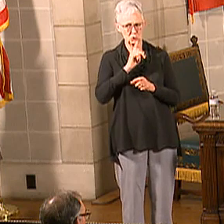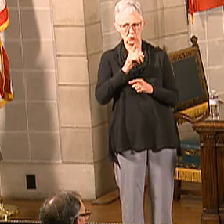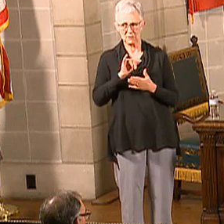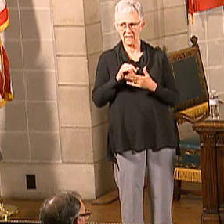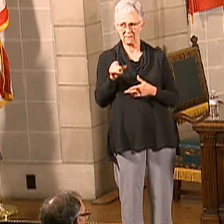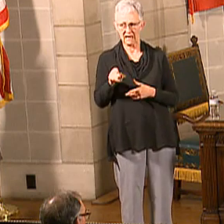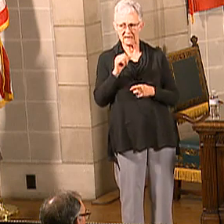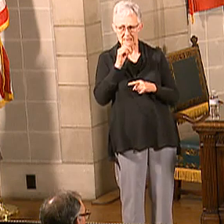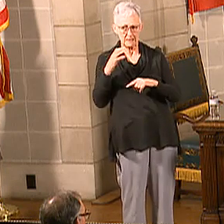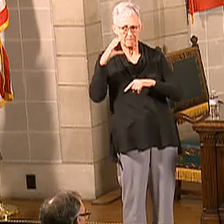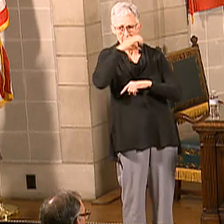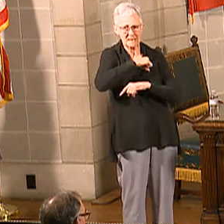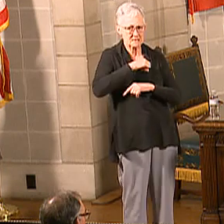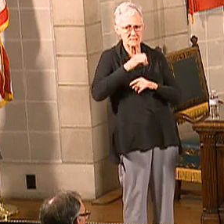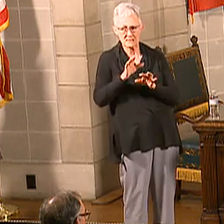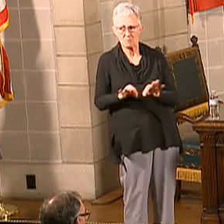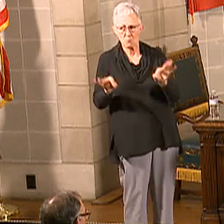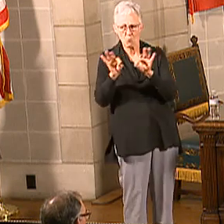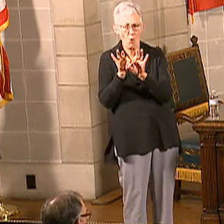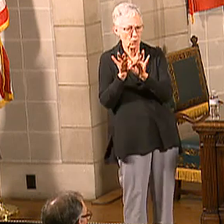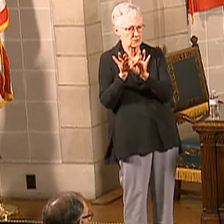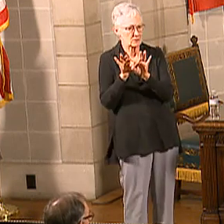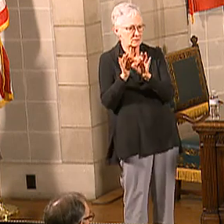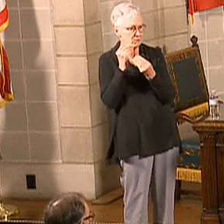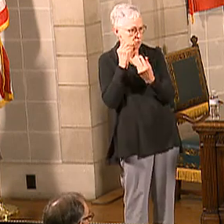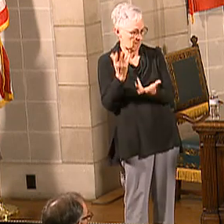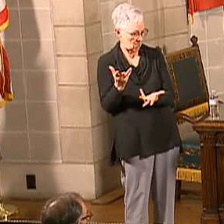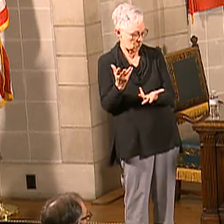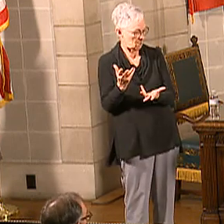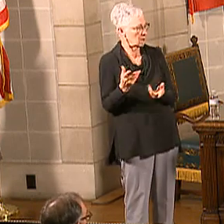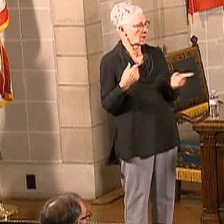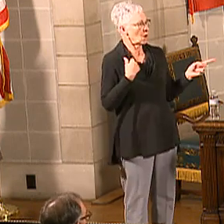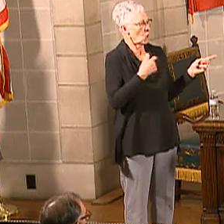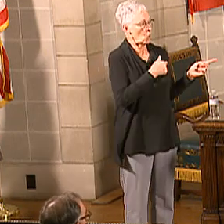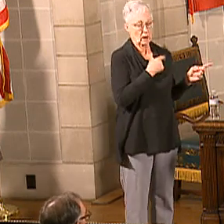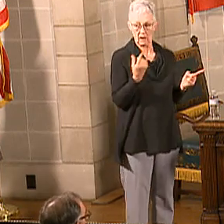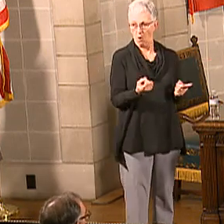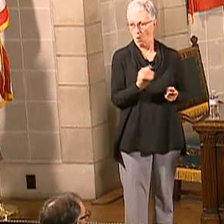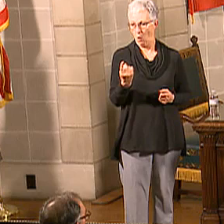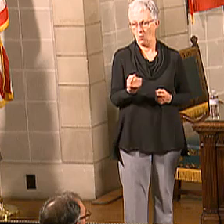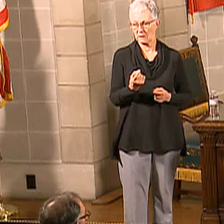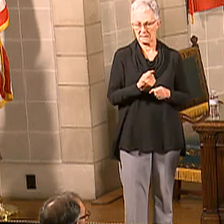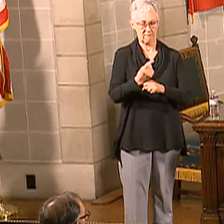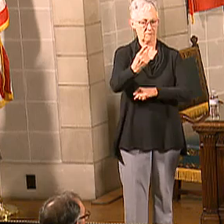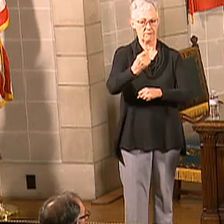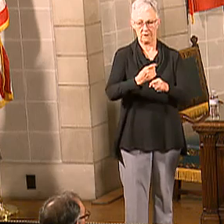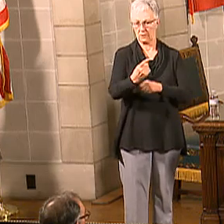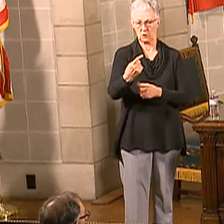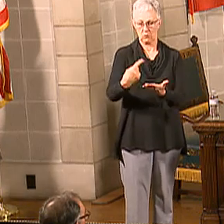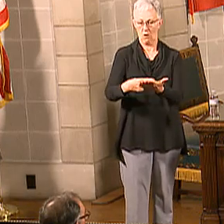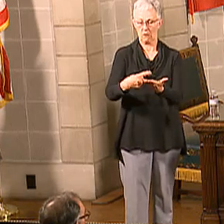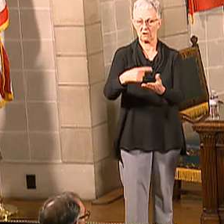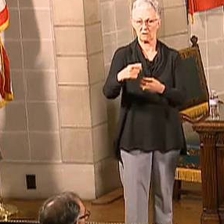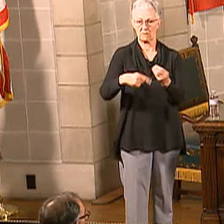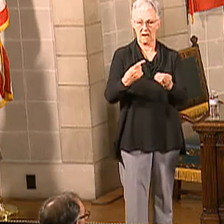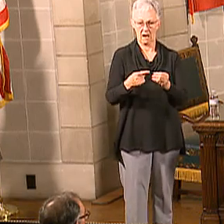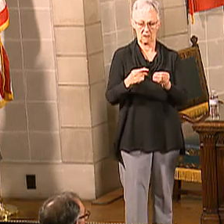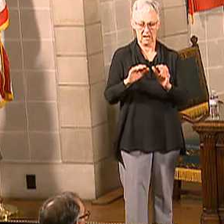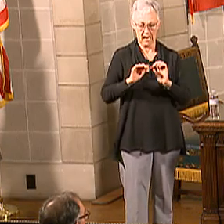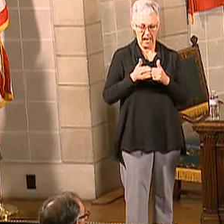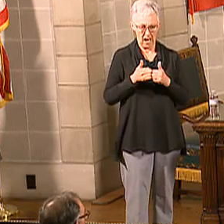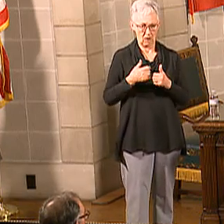we talk about the summer slide sometimes with students that aren't in school and formally in school. And so the question basically is how are you going to address